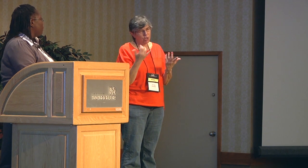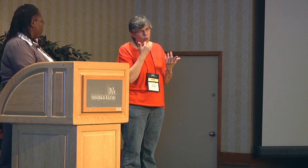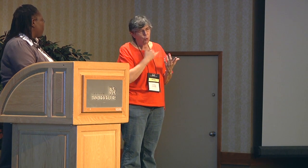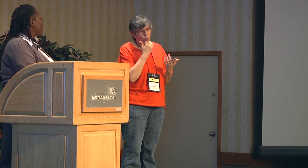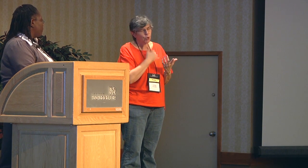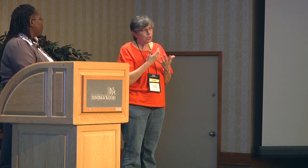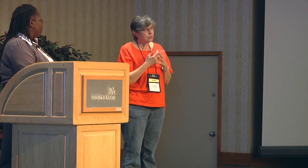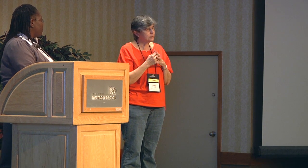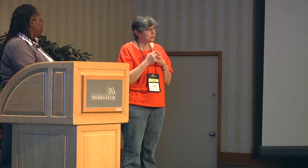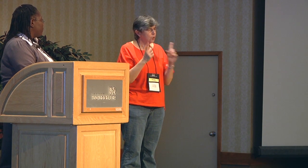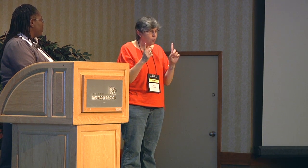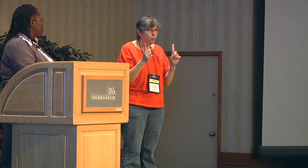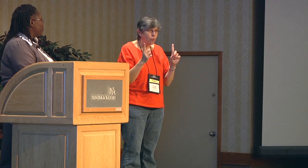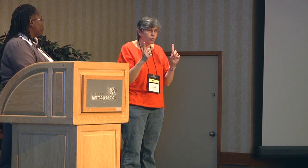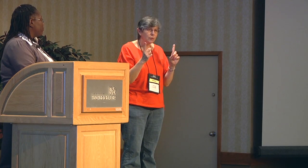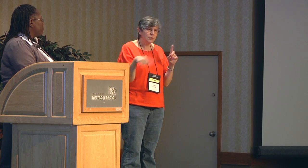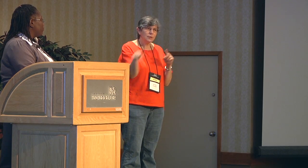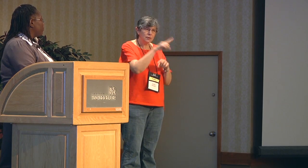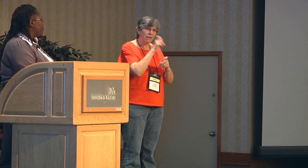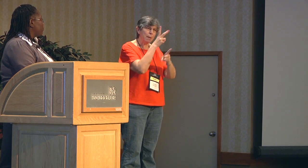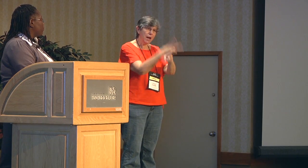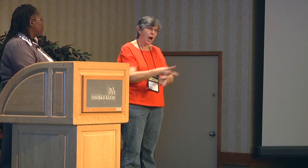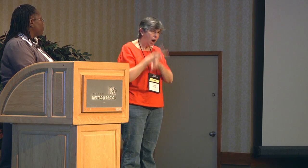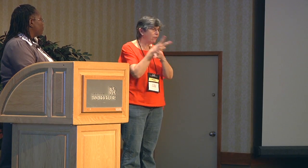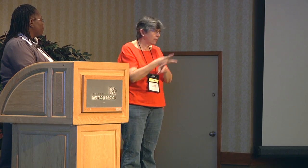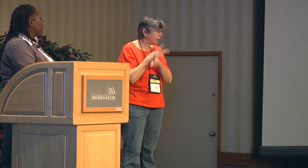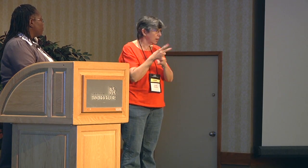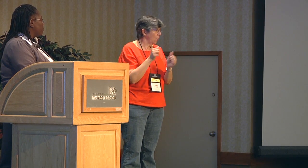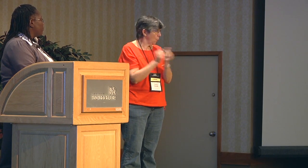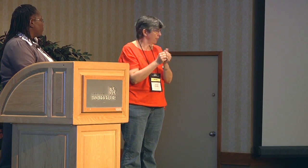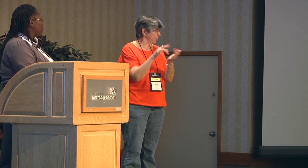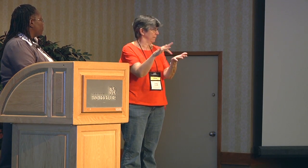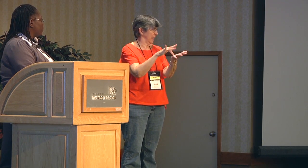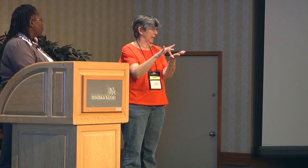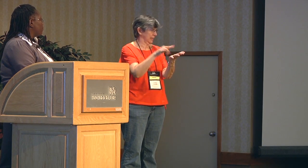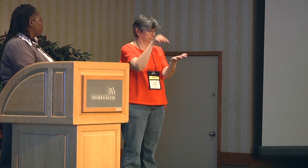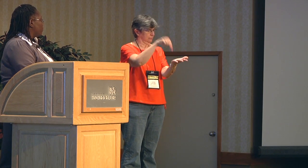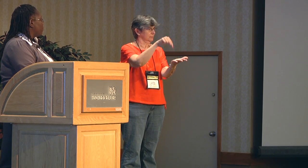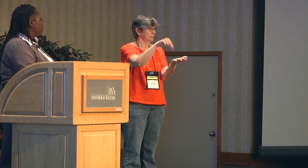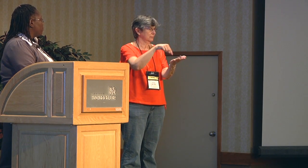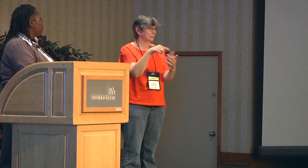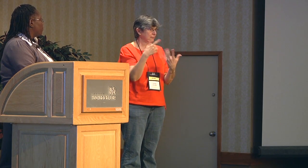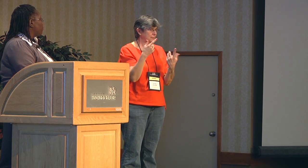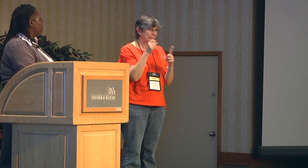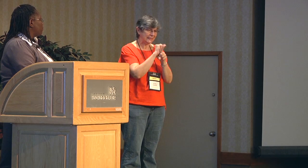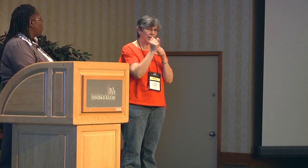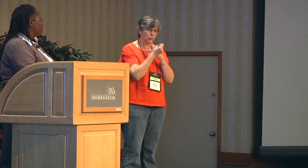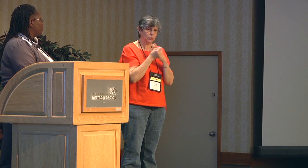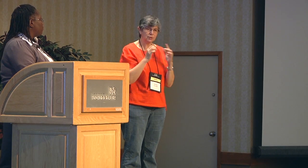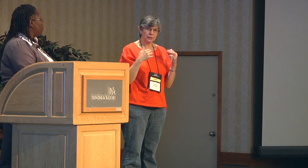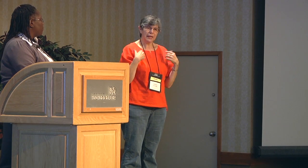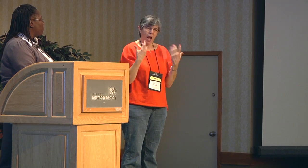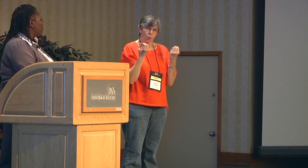human error, right? But we all need to be very careful in medical